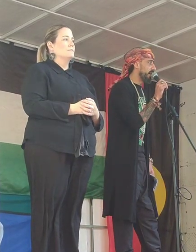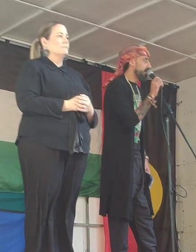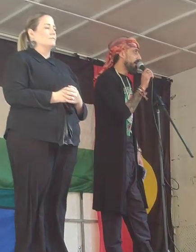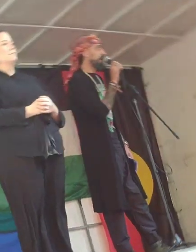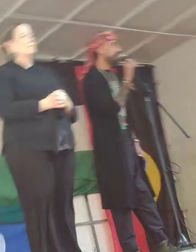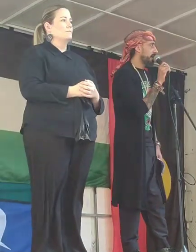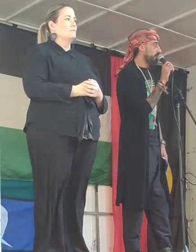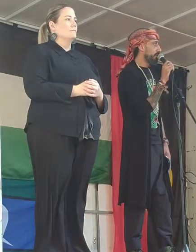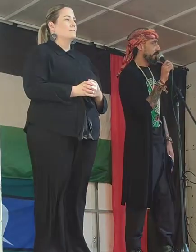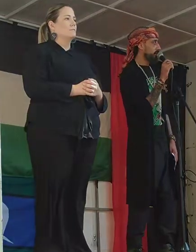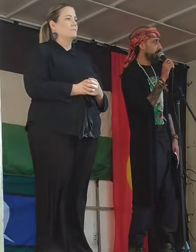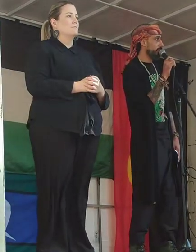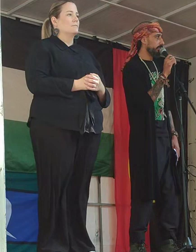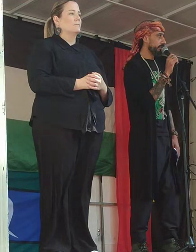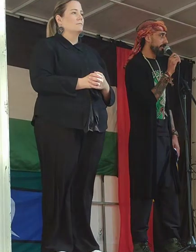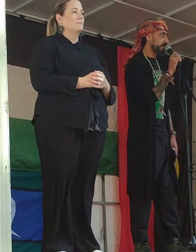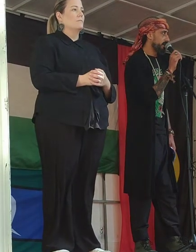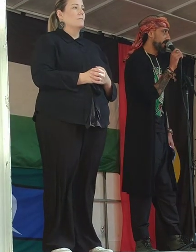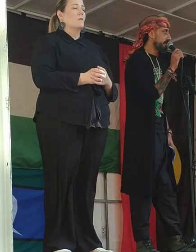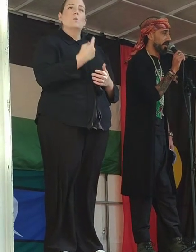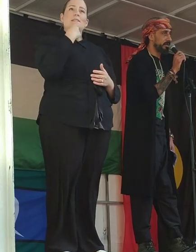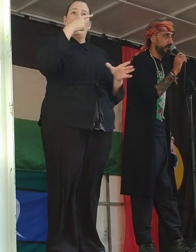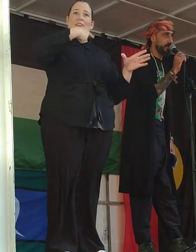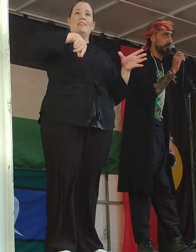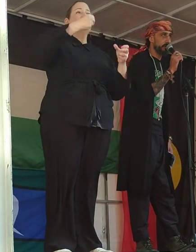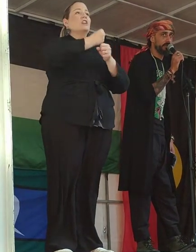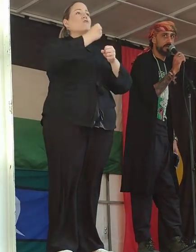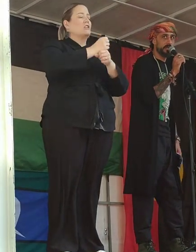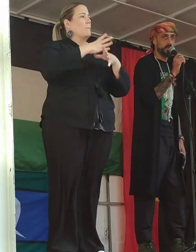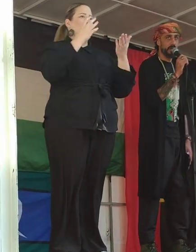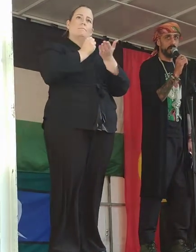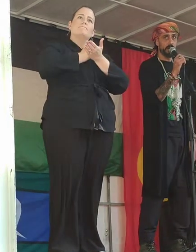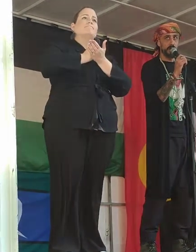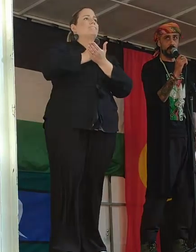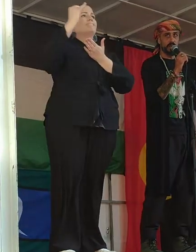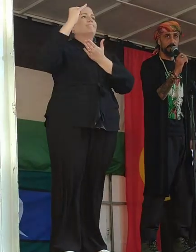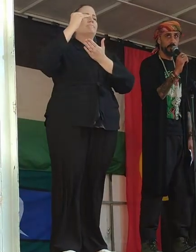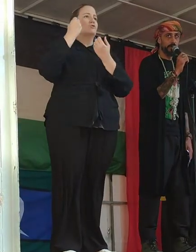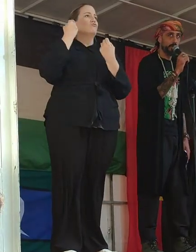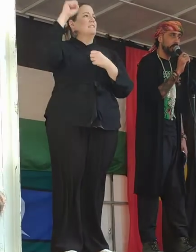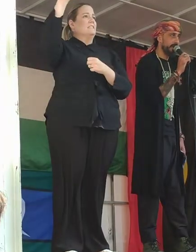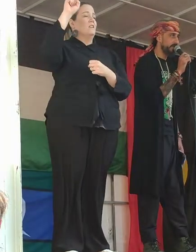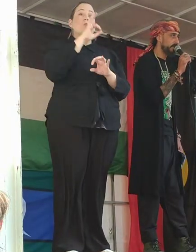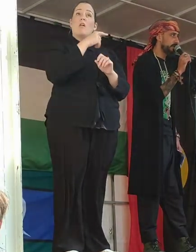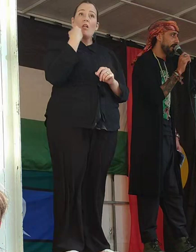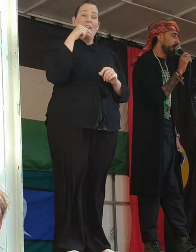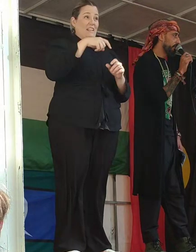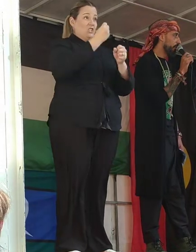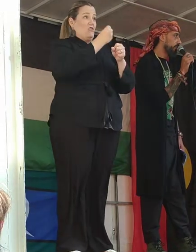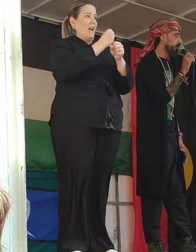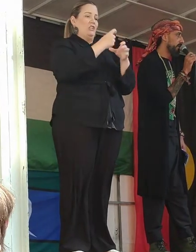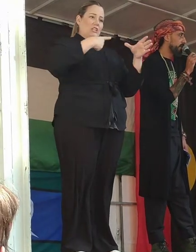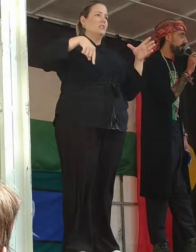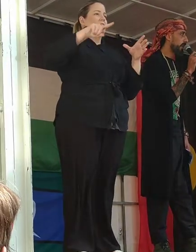When we say it is a generational resistance, it is a generational resistance. We are not lying. We have people from all